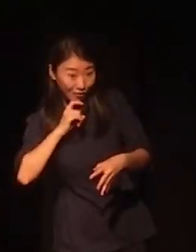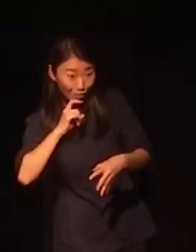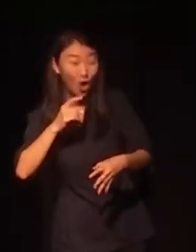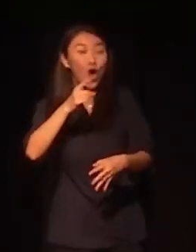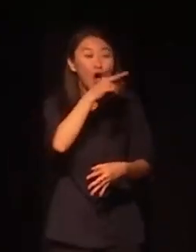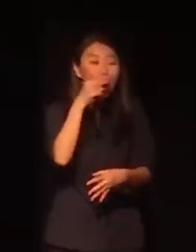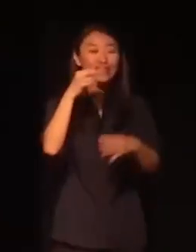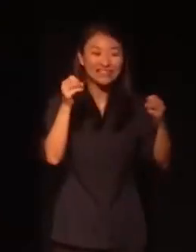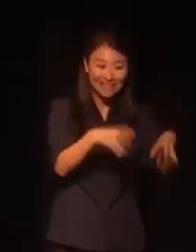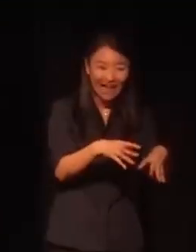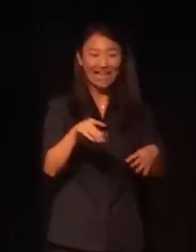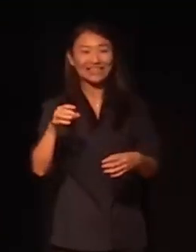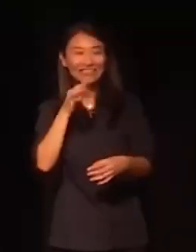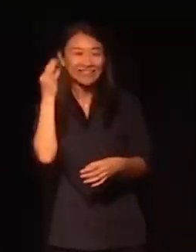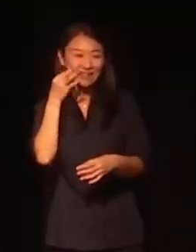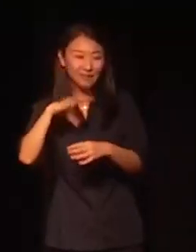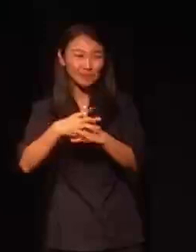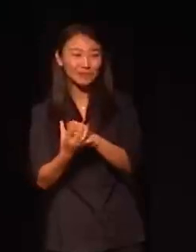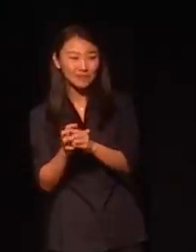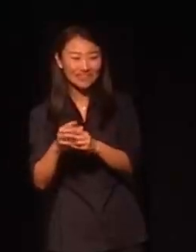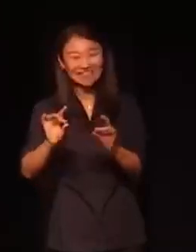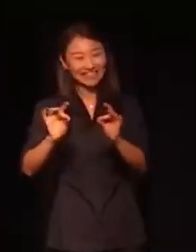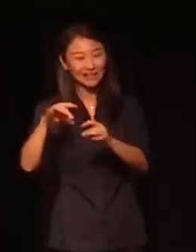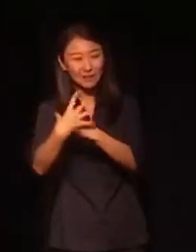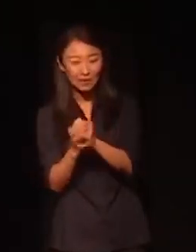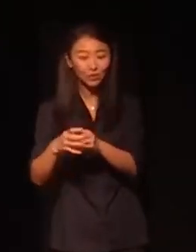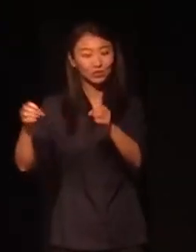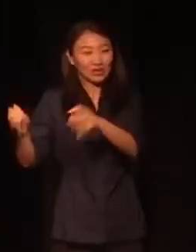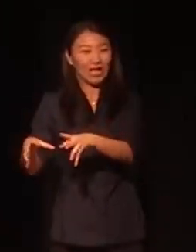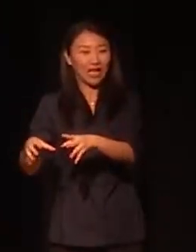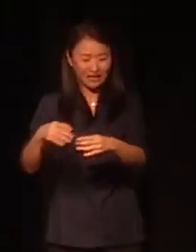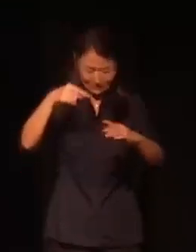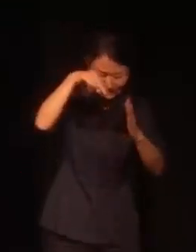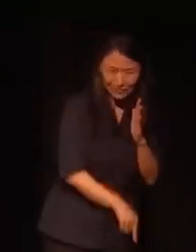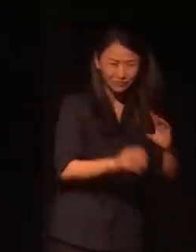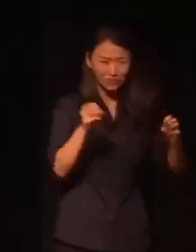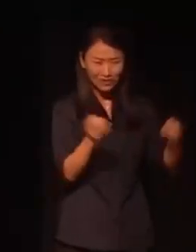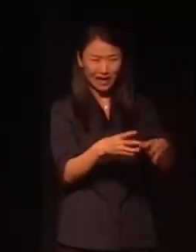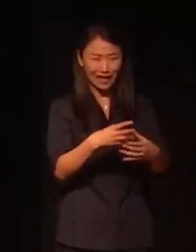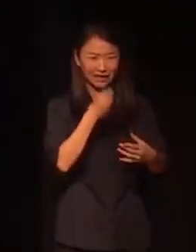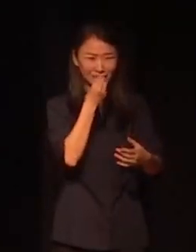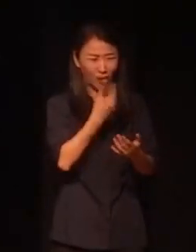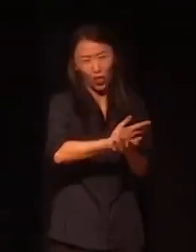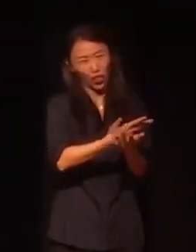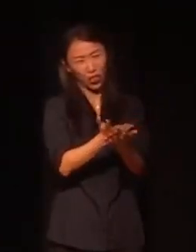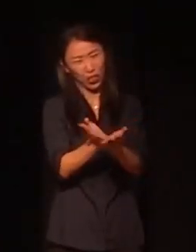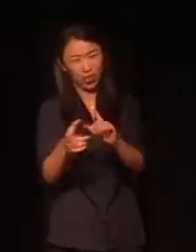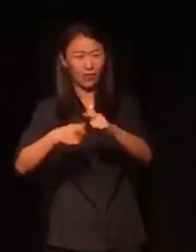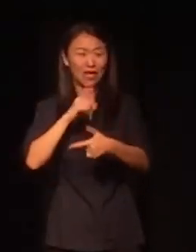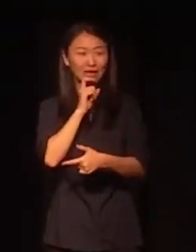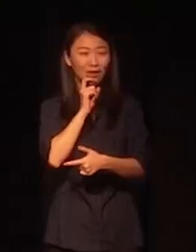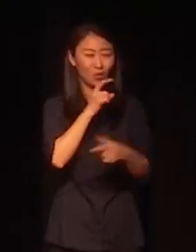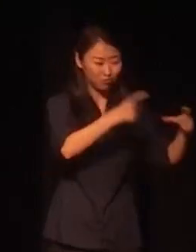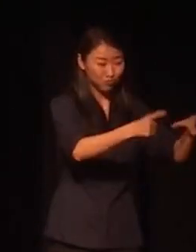Xiang zha and zi bao zha. Okay, there are so many ways that we deep fry food, but then produce excellent